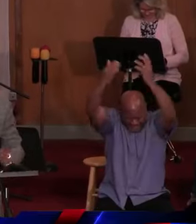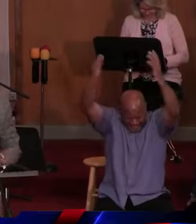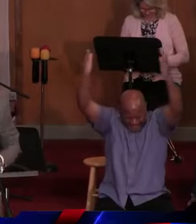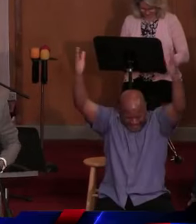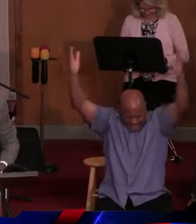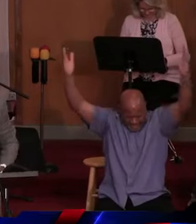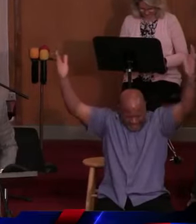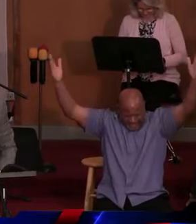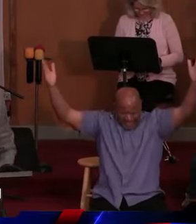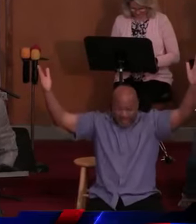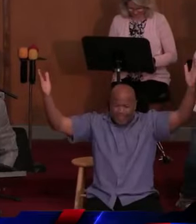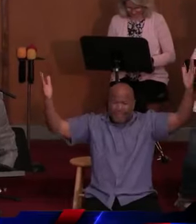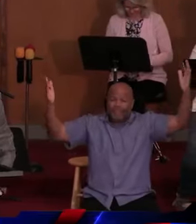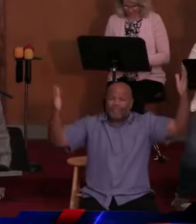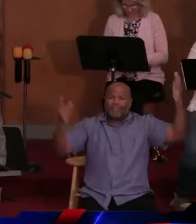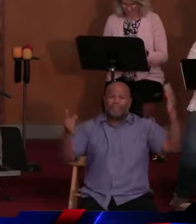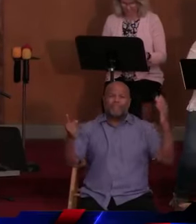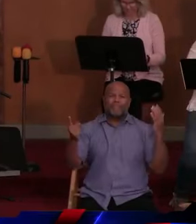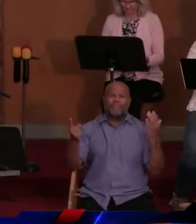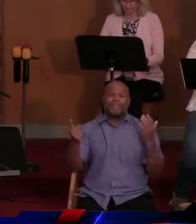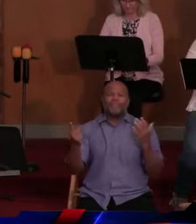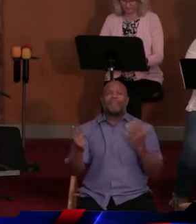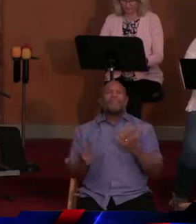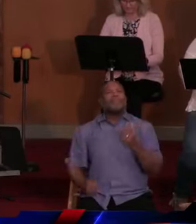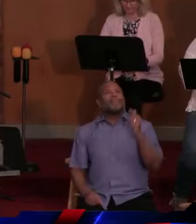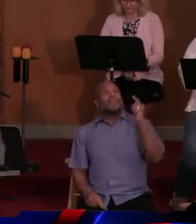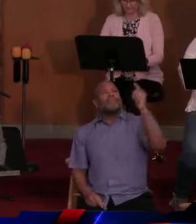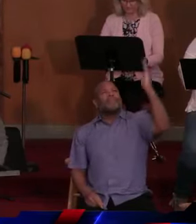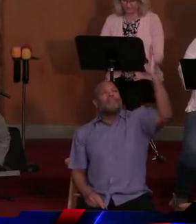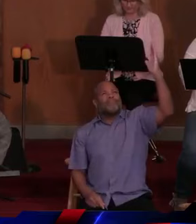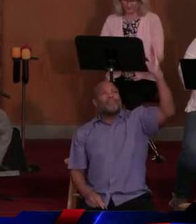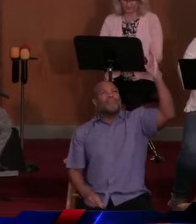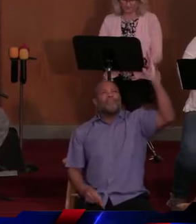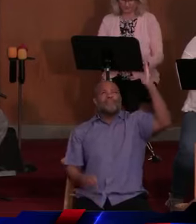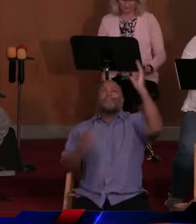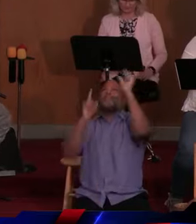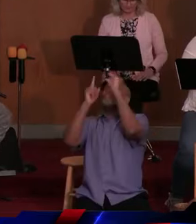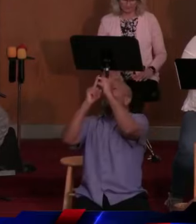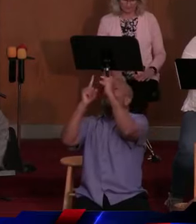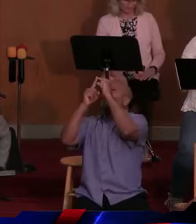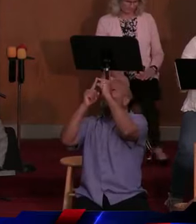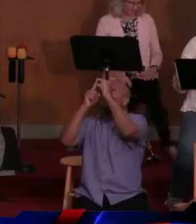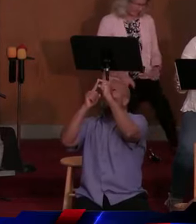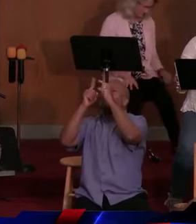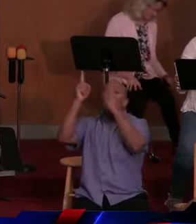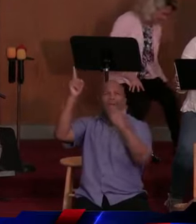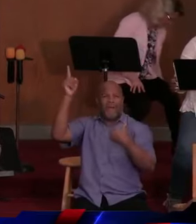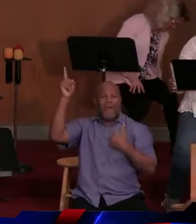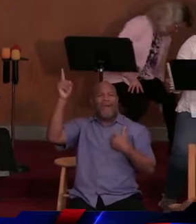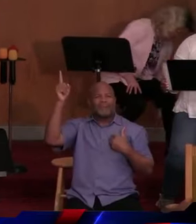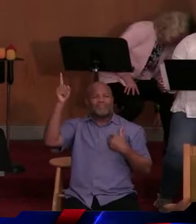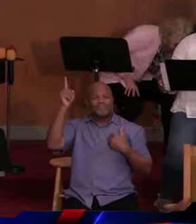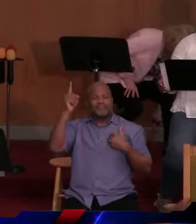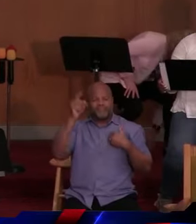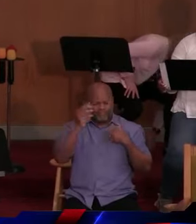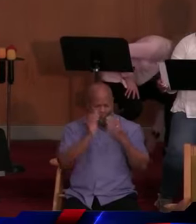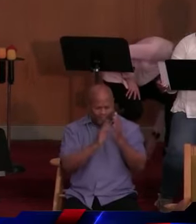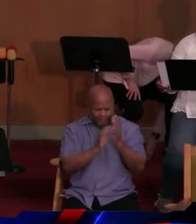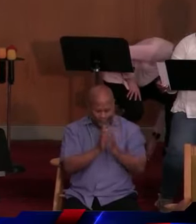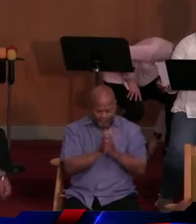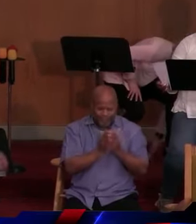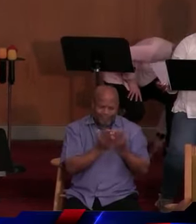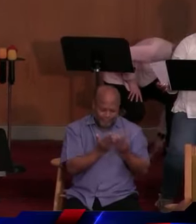There is a word from the Lord. And it's found in the gospel according to Luke